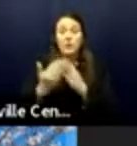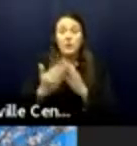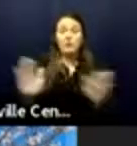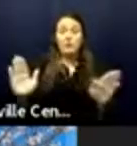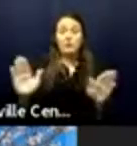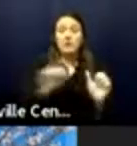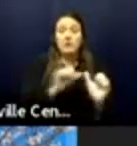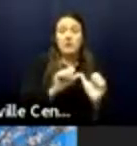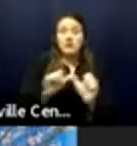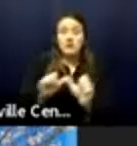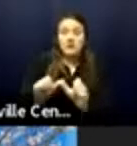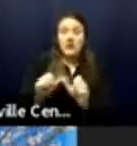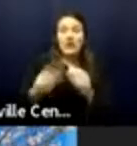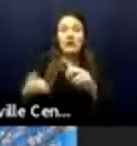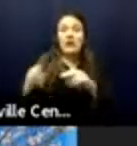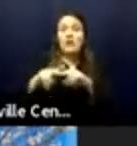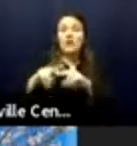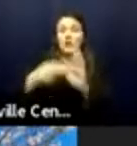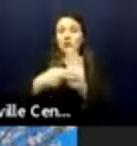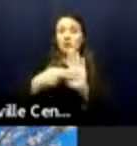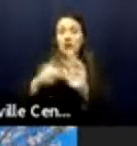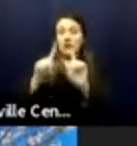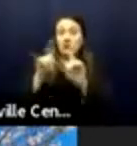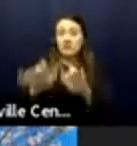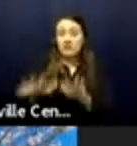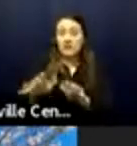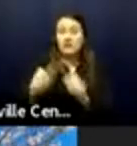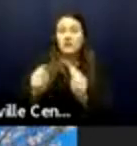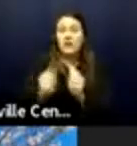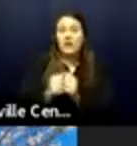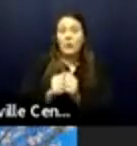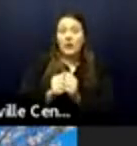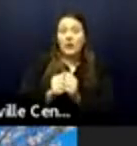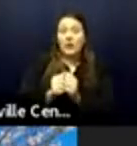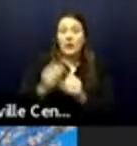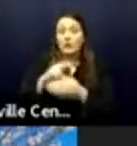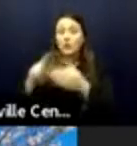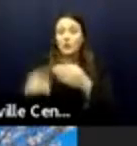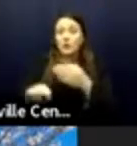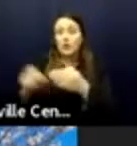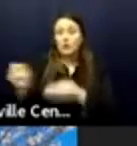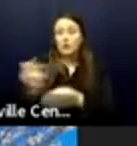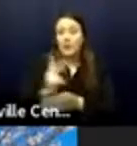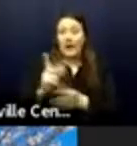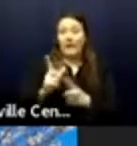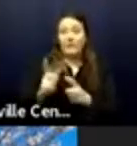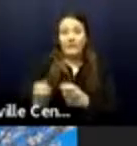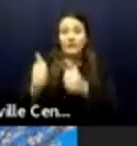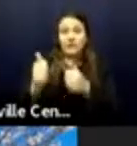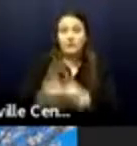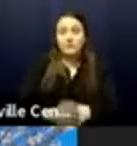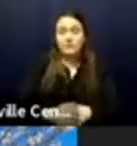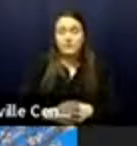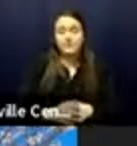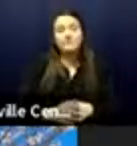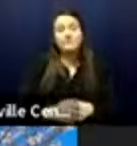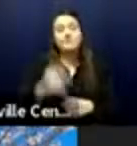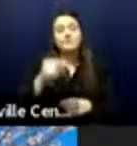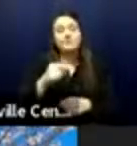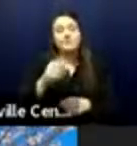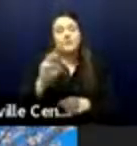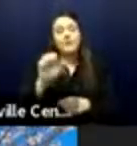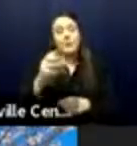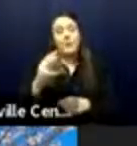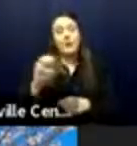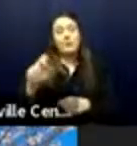increased diagnostic testing with consistent or decreased test result reporting turnaround time. For this benchmark,